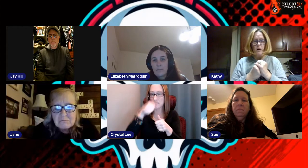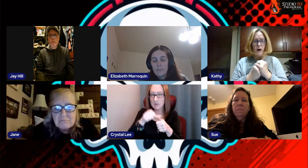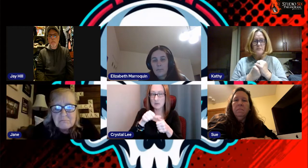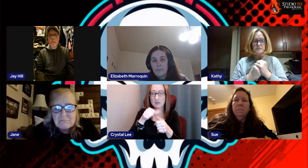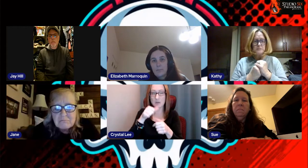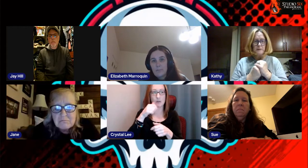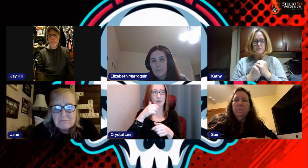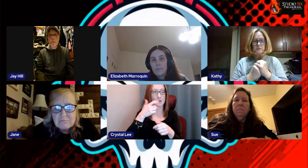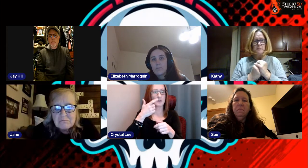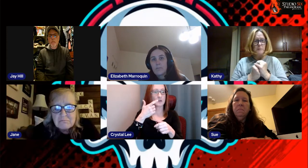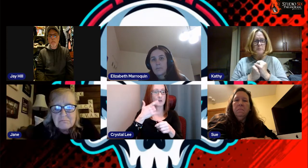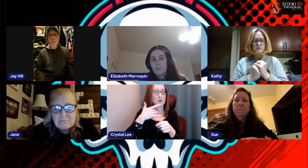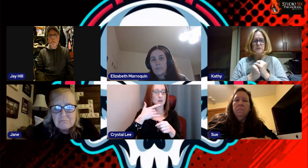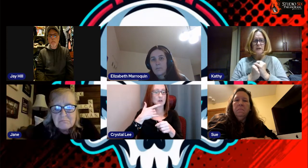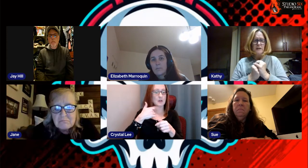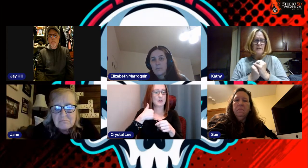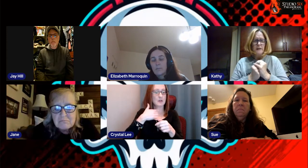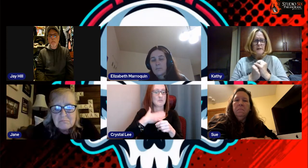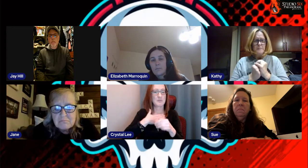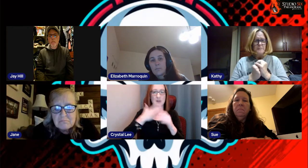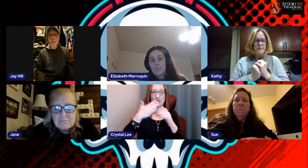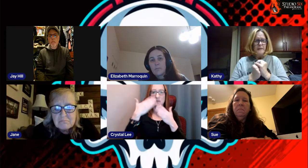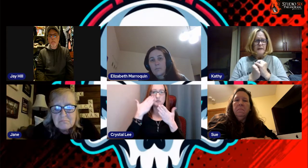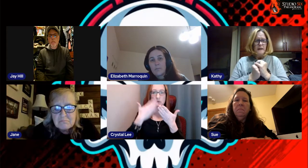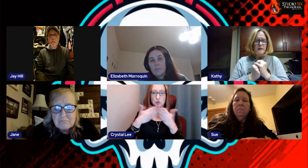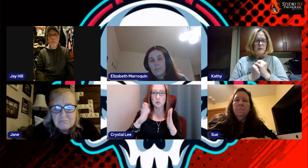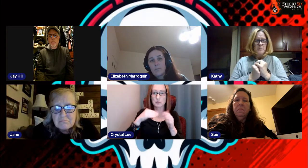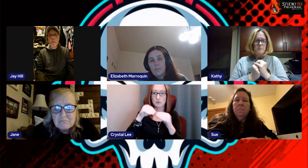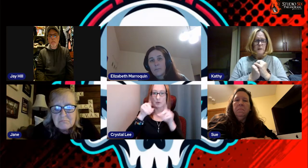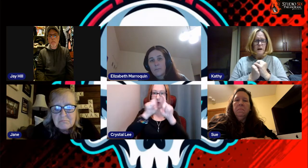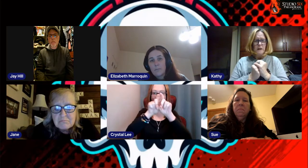She felt awful experience. She remembers